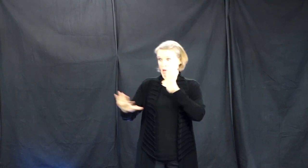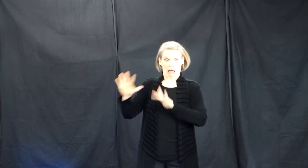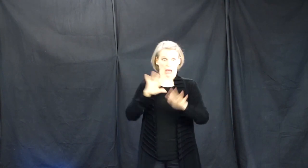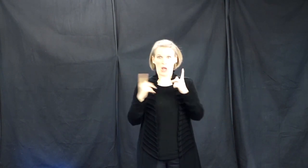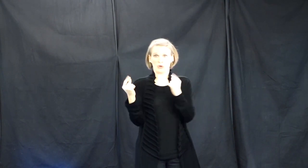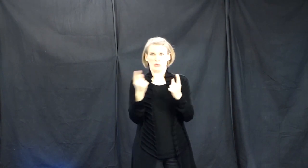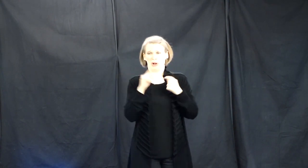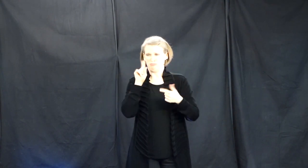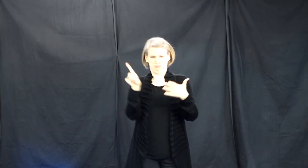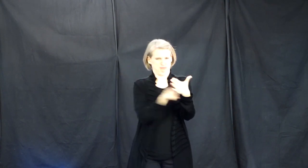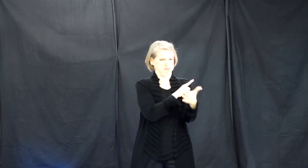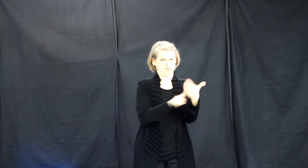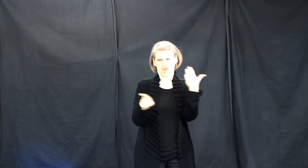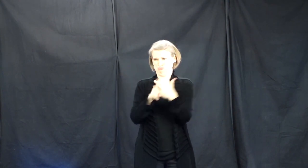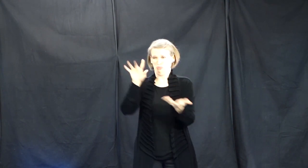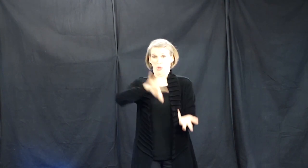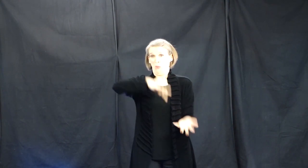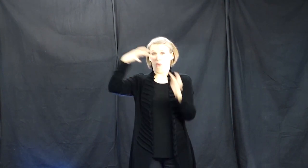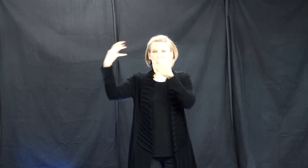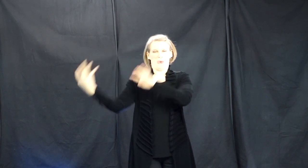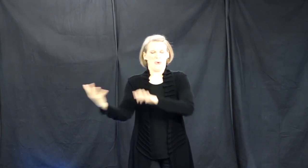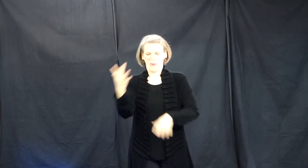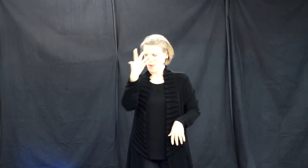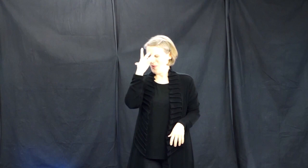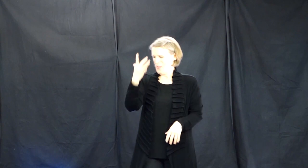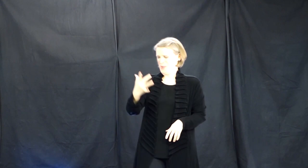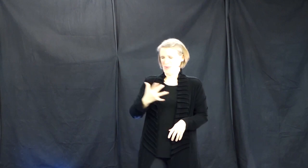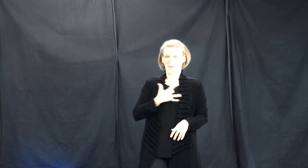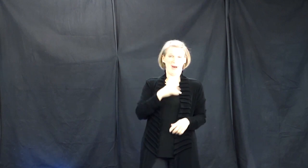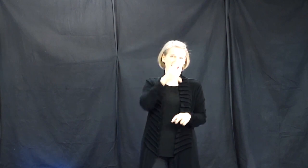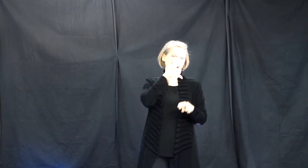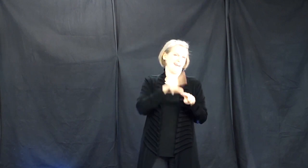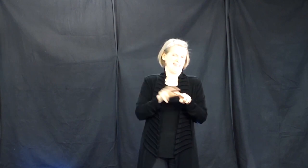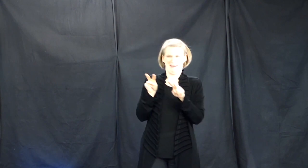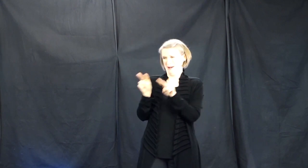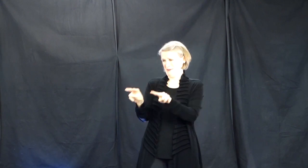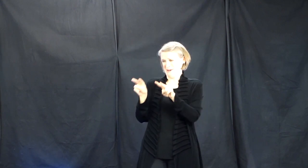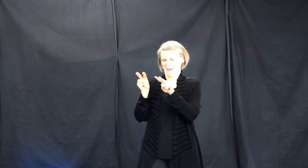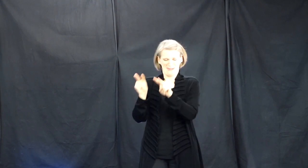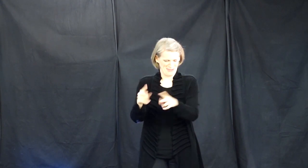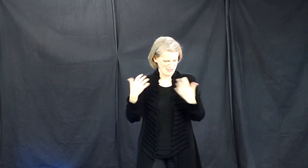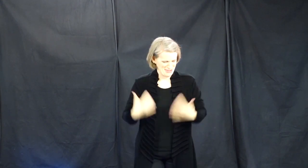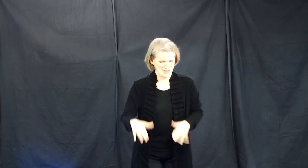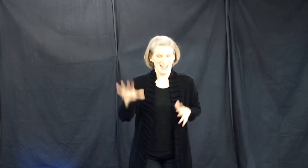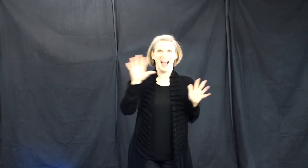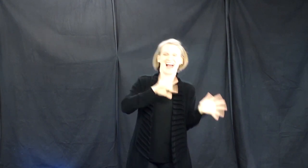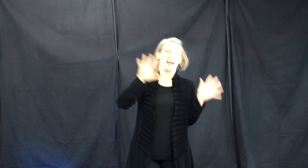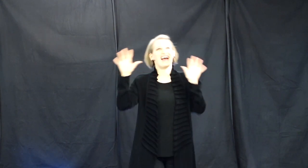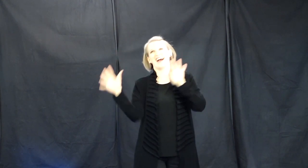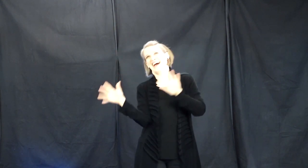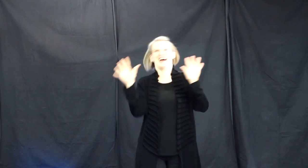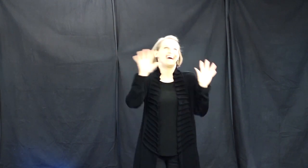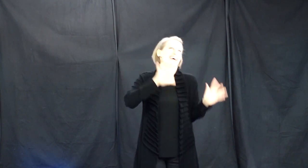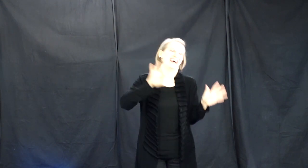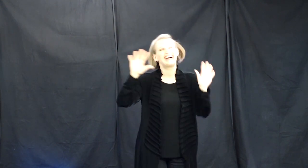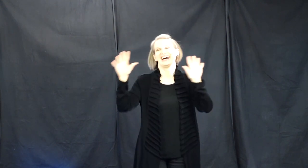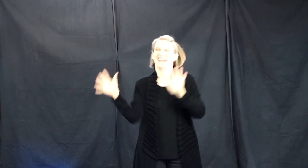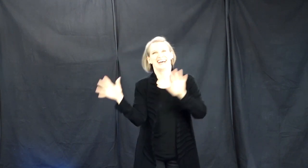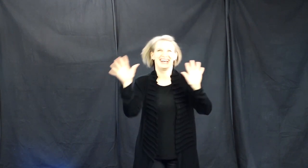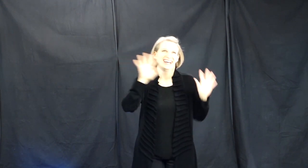will tear each other into pieces. Jesus Christ, this will be fun. Da da da da da da da